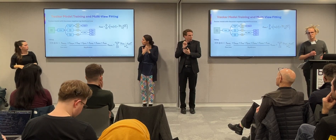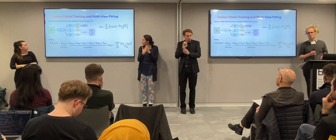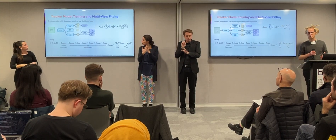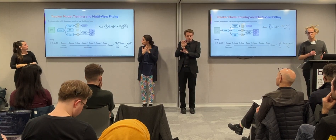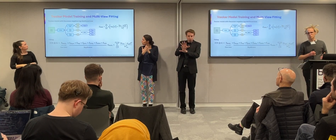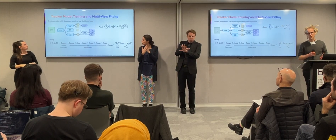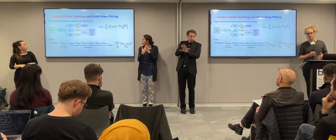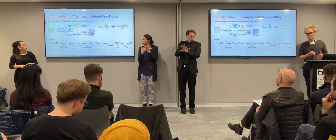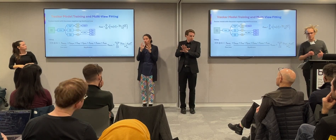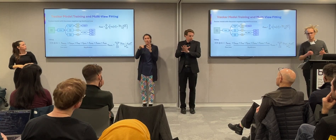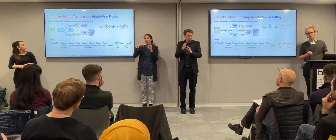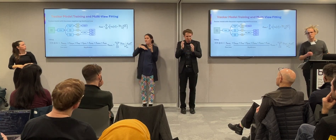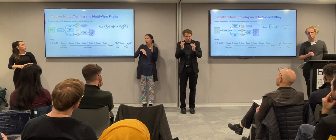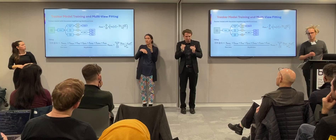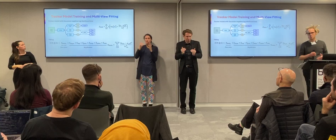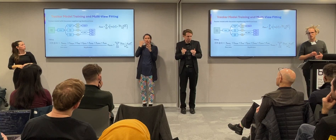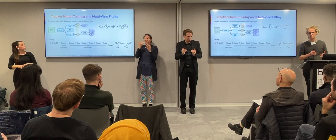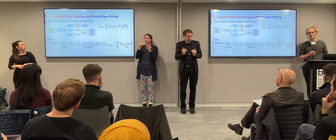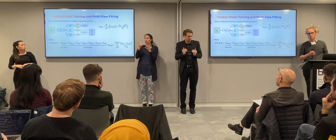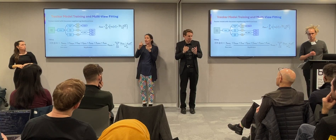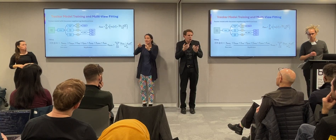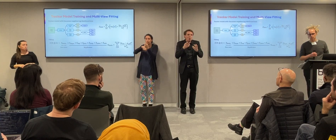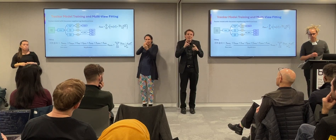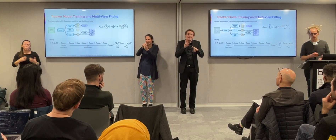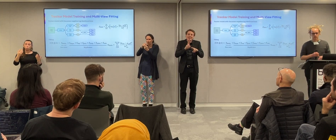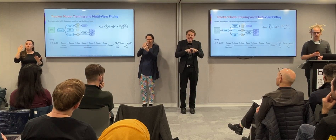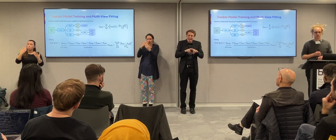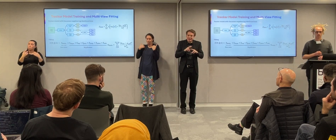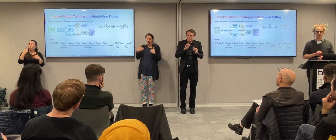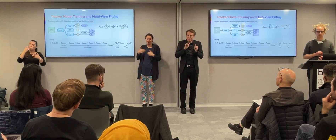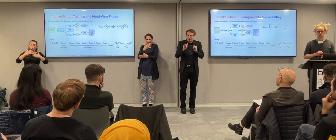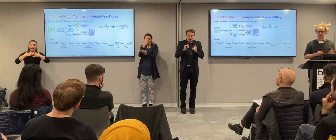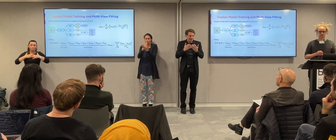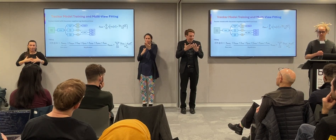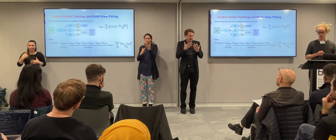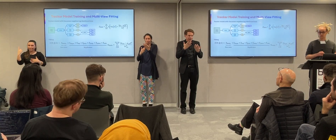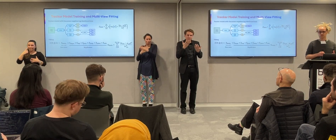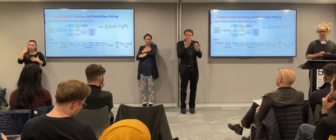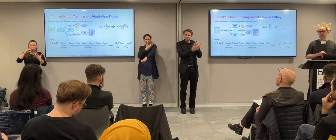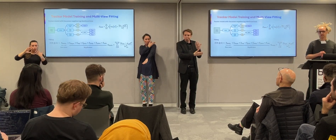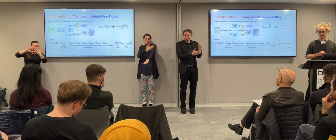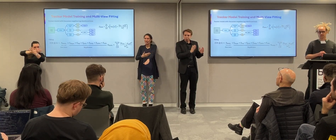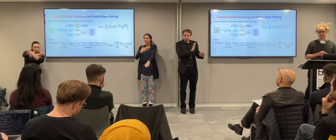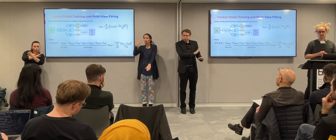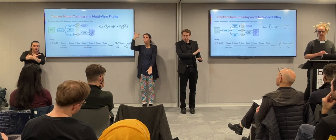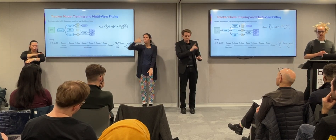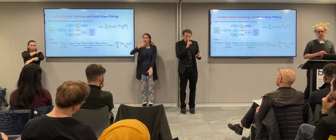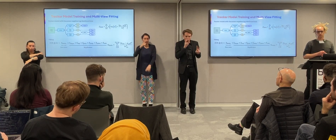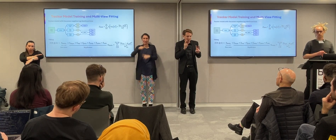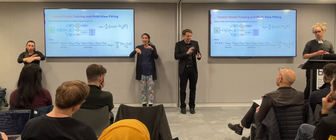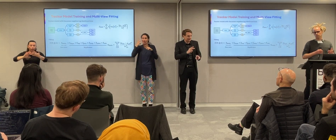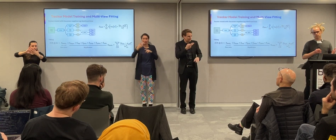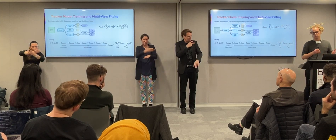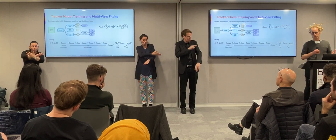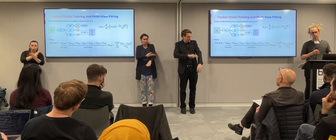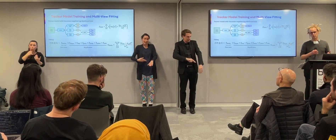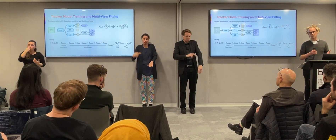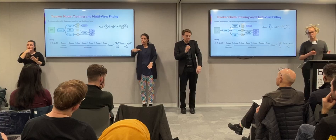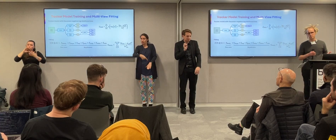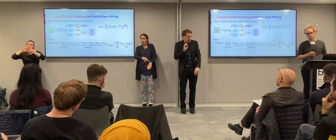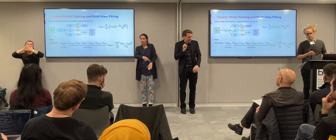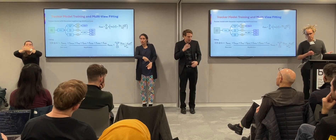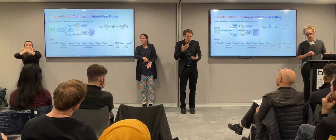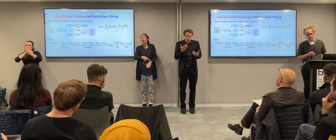that when a specific body part is not observed or is cut off, that